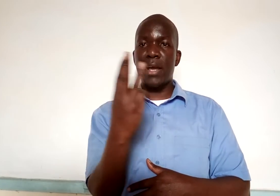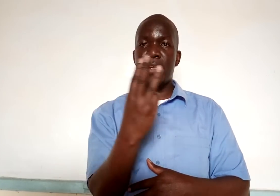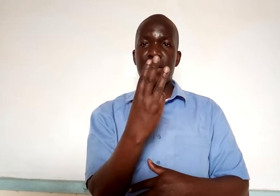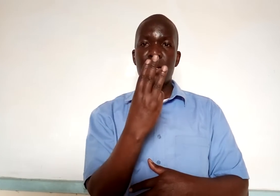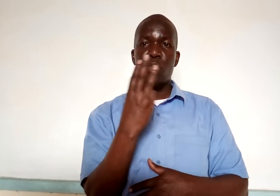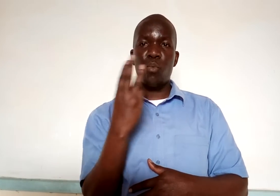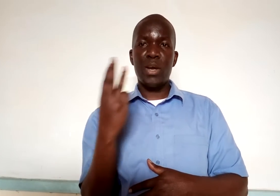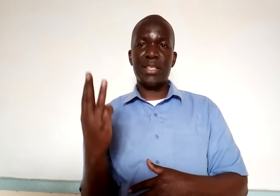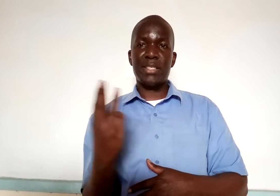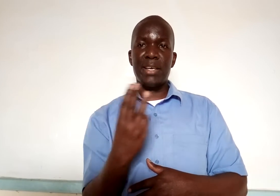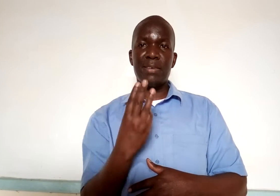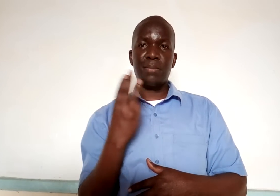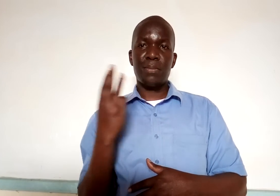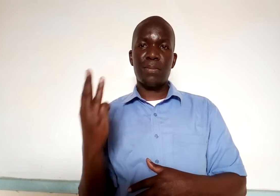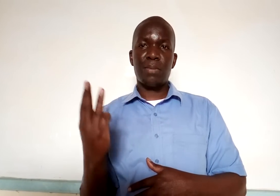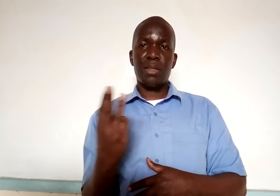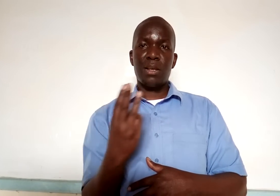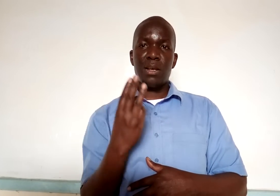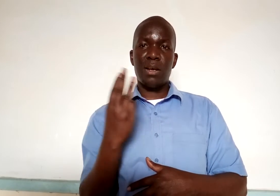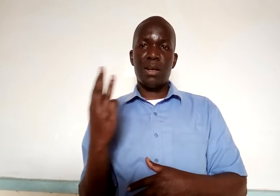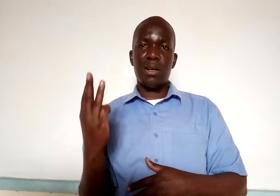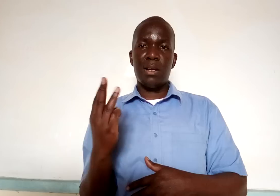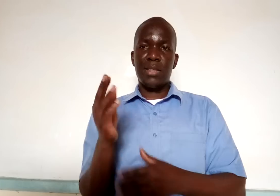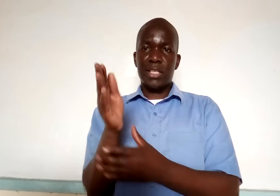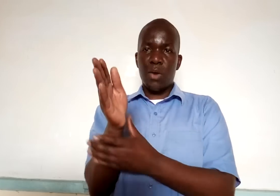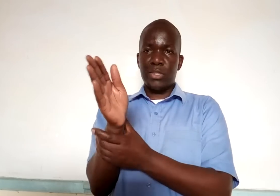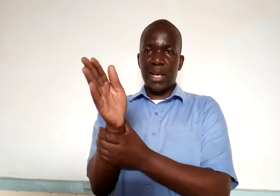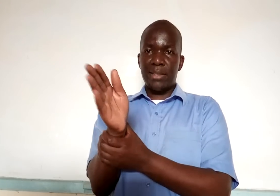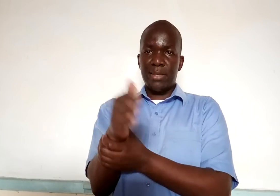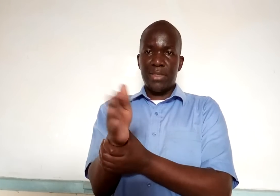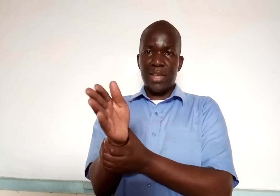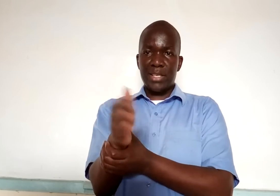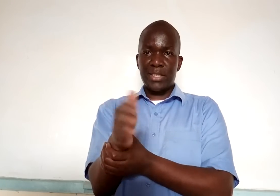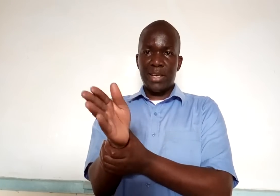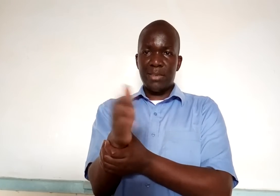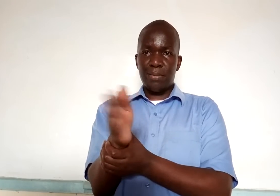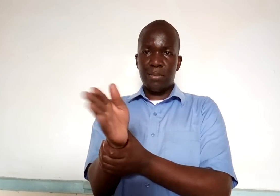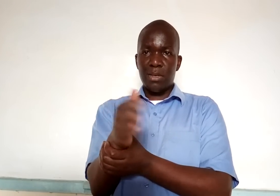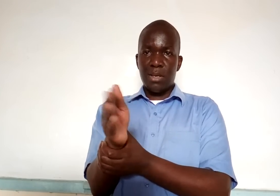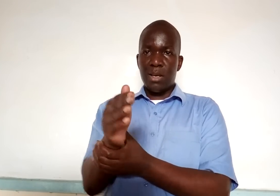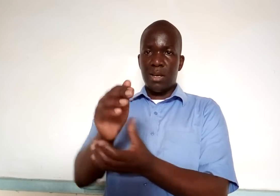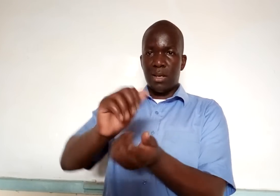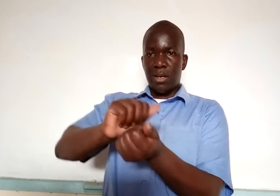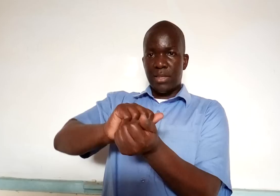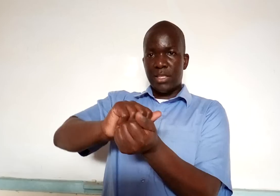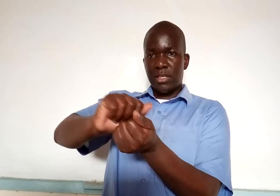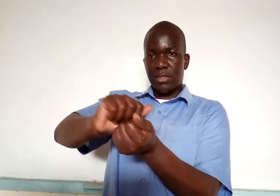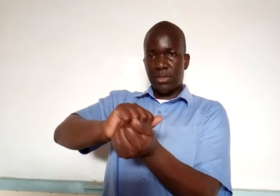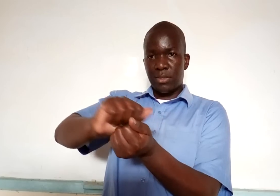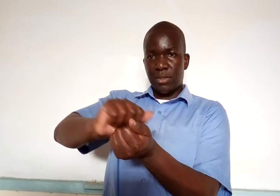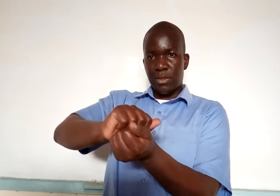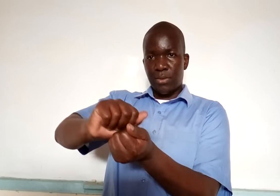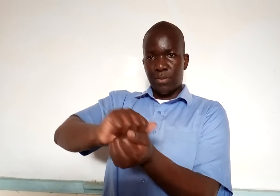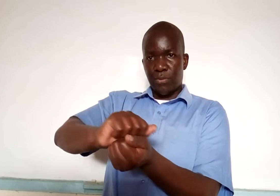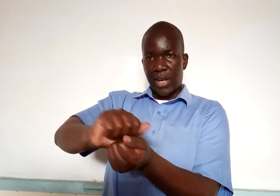sign Wednesday, this is how we sign Thursday, this is